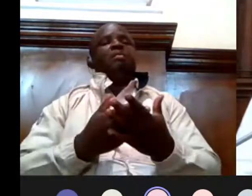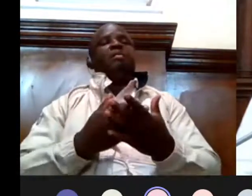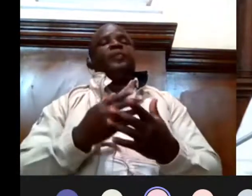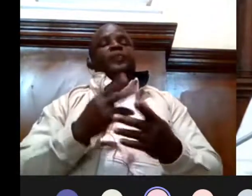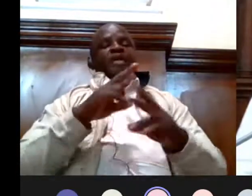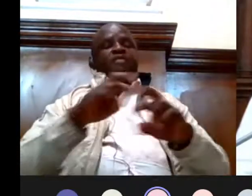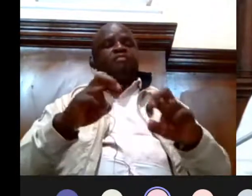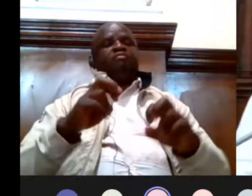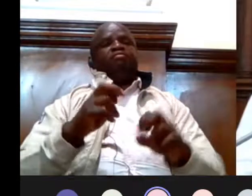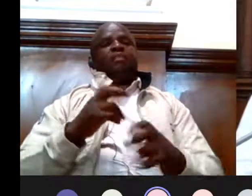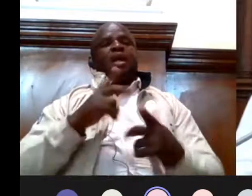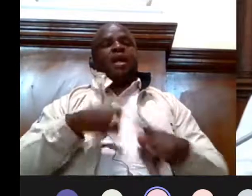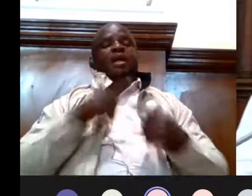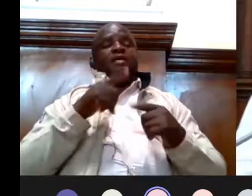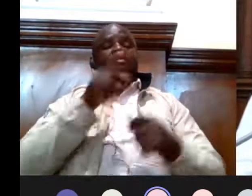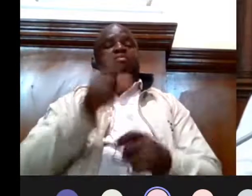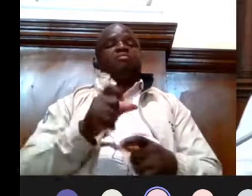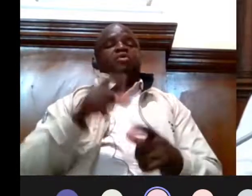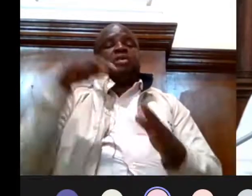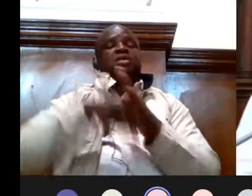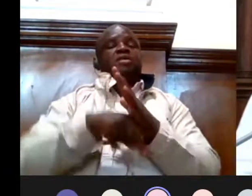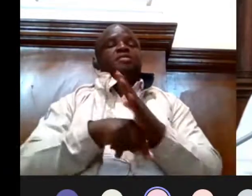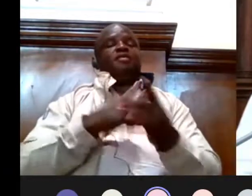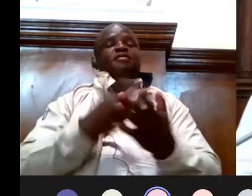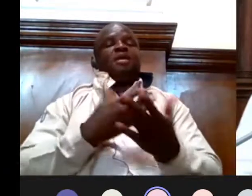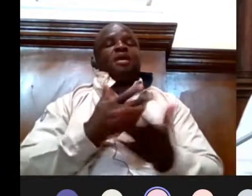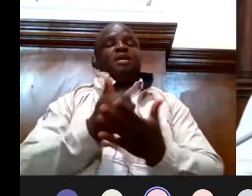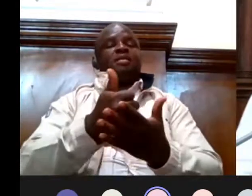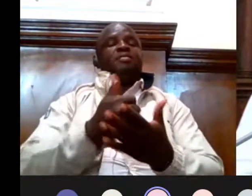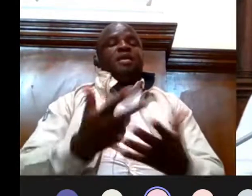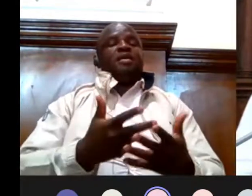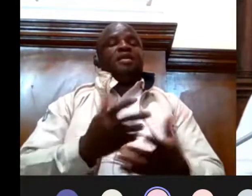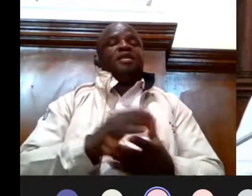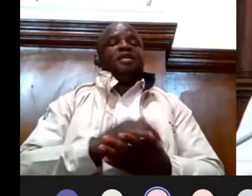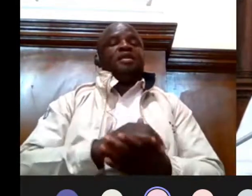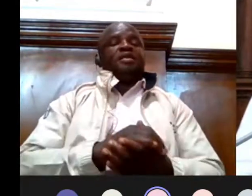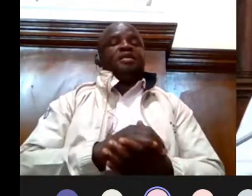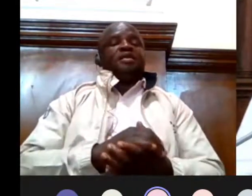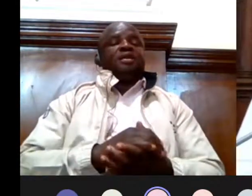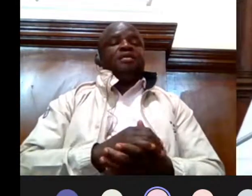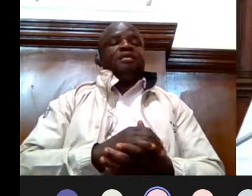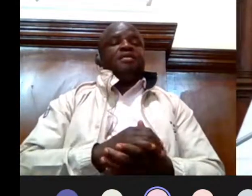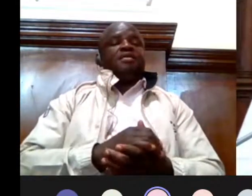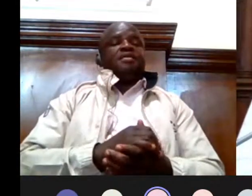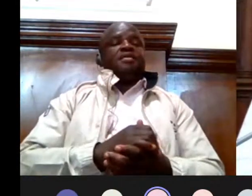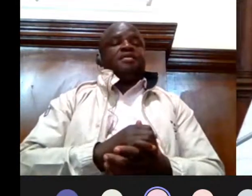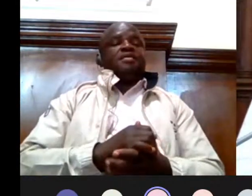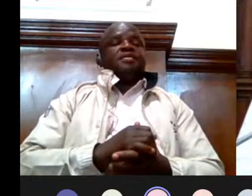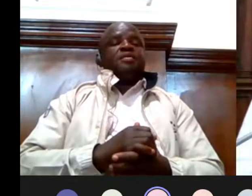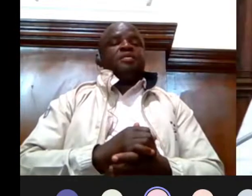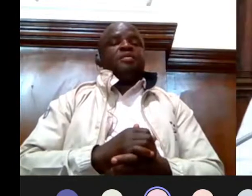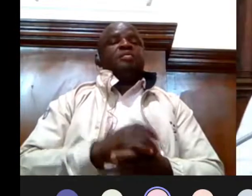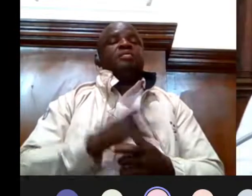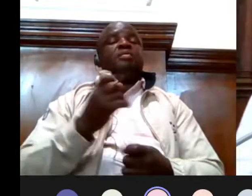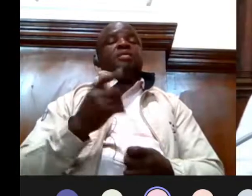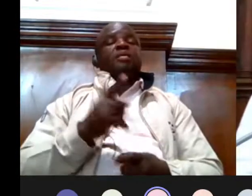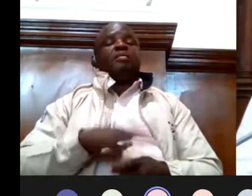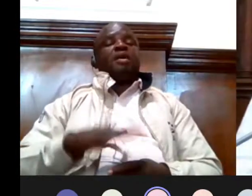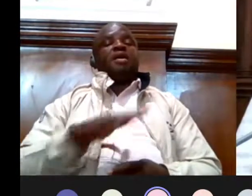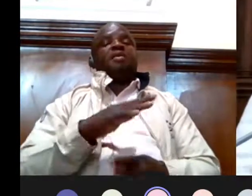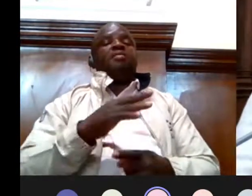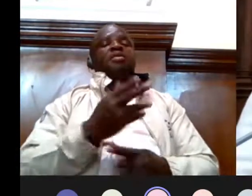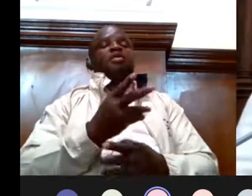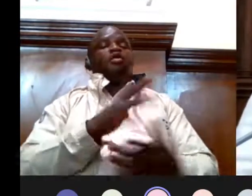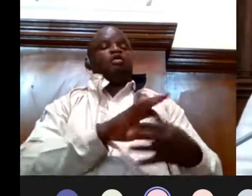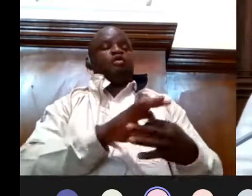life and conduct by assisting with their rehabilitation and socioeconomic needs.